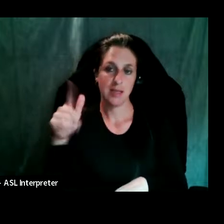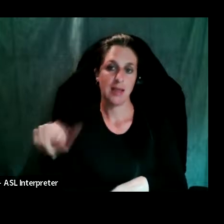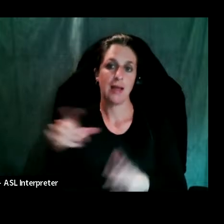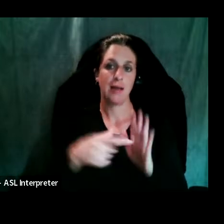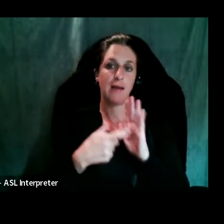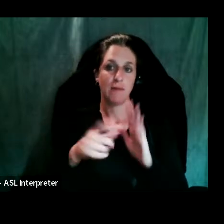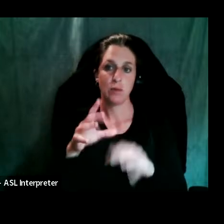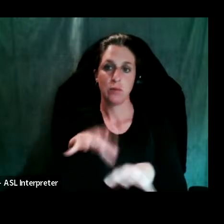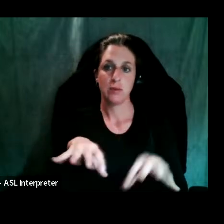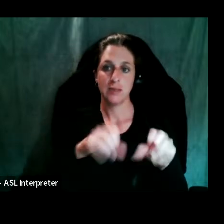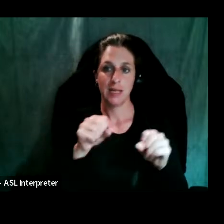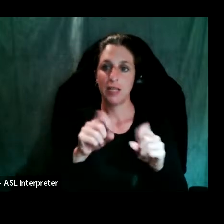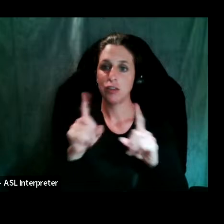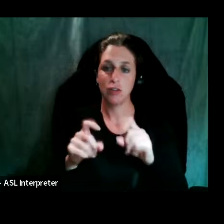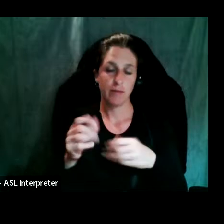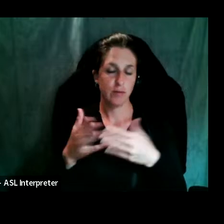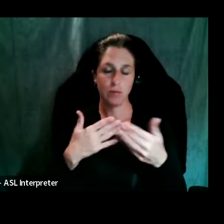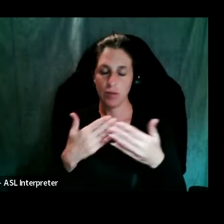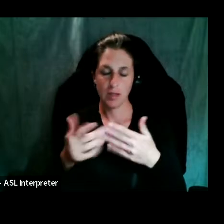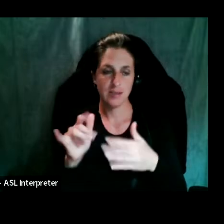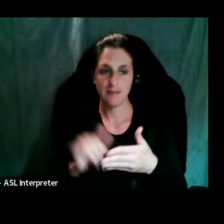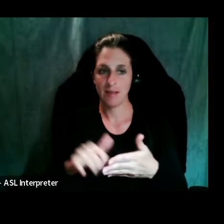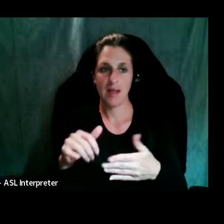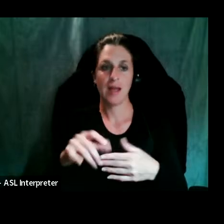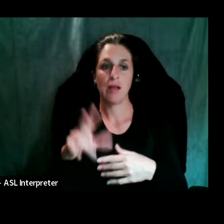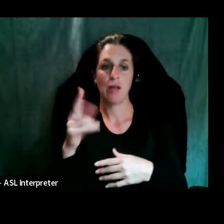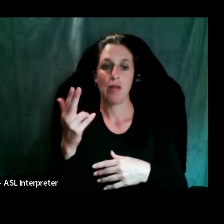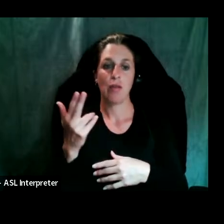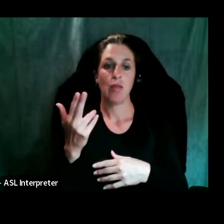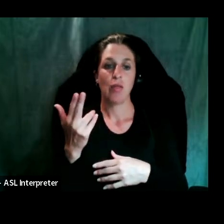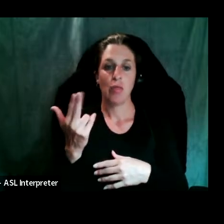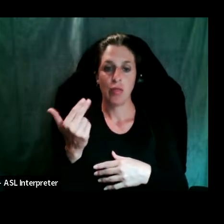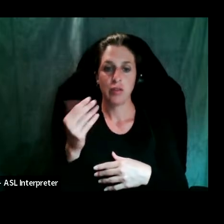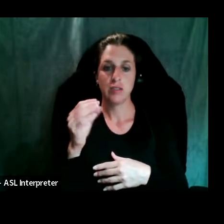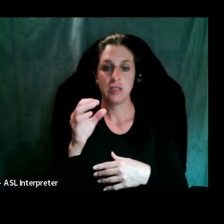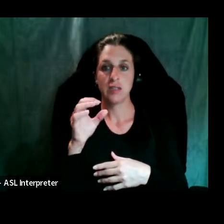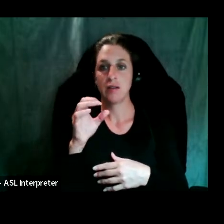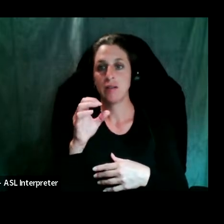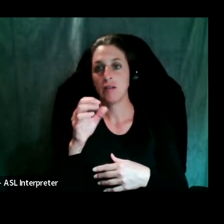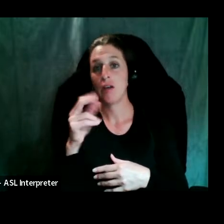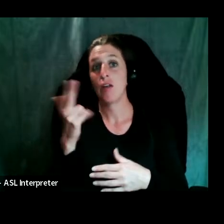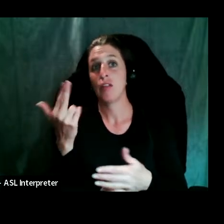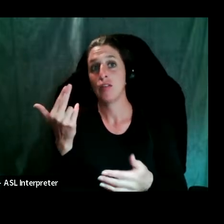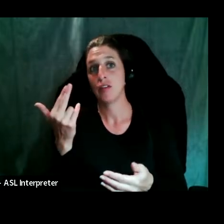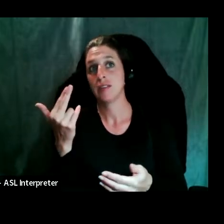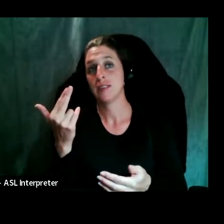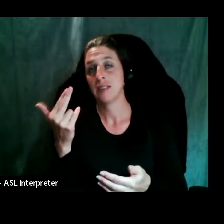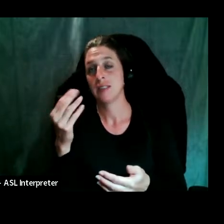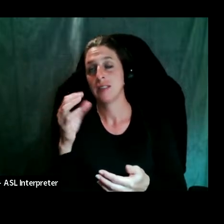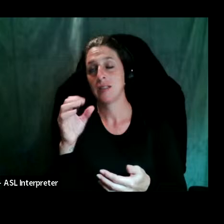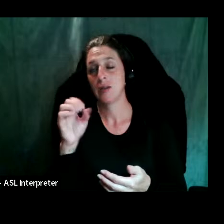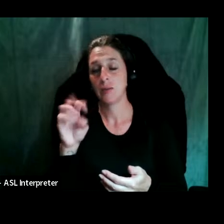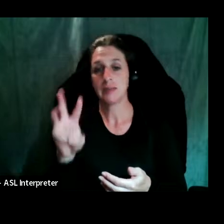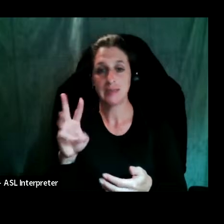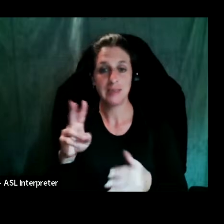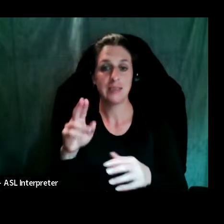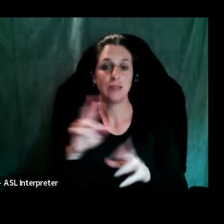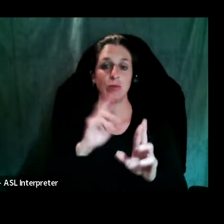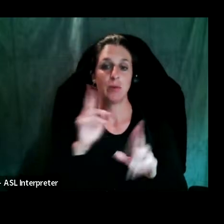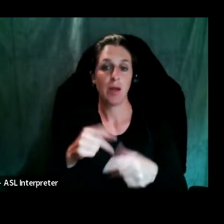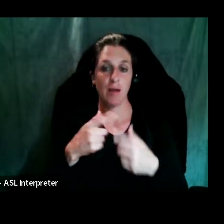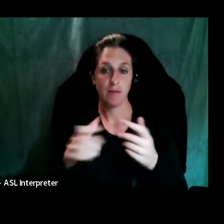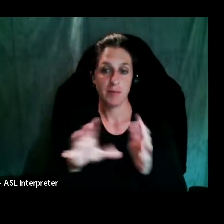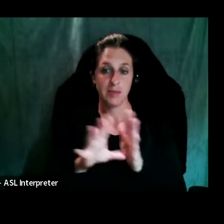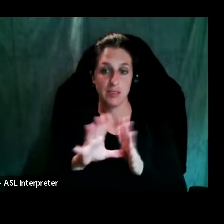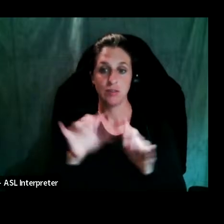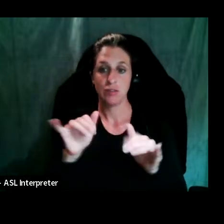but regardless of that, I think 1,306 responses is amazing from our seniors. And 96% agree